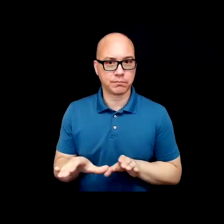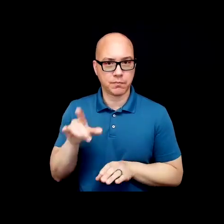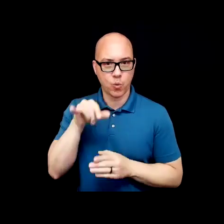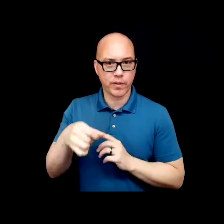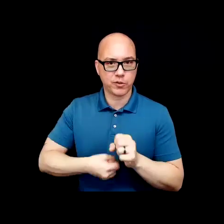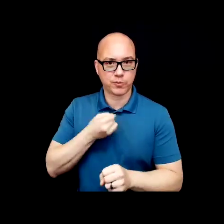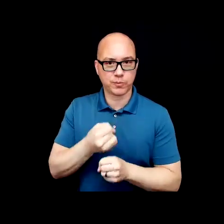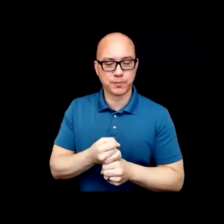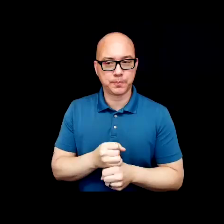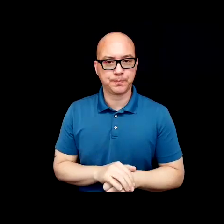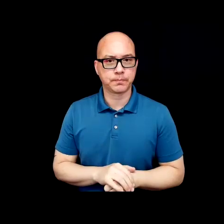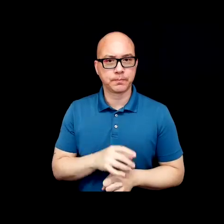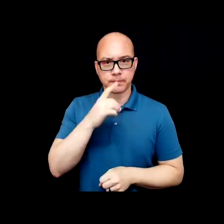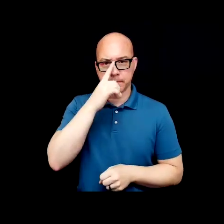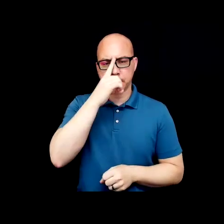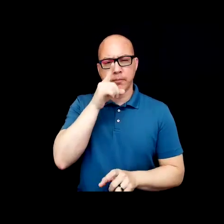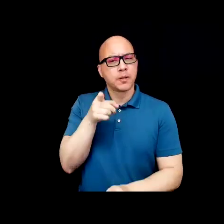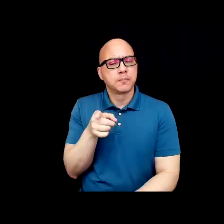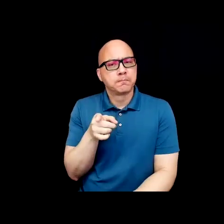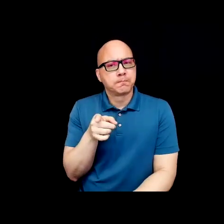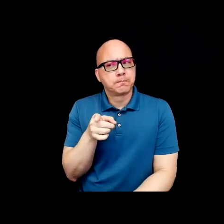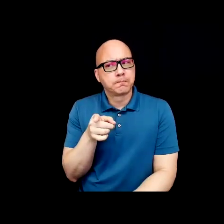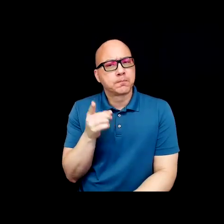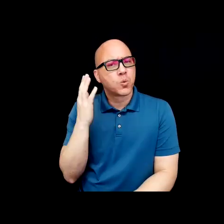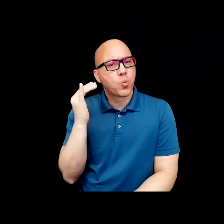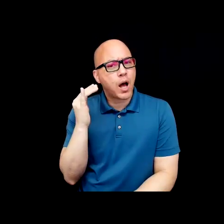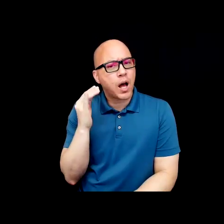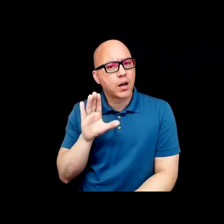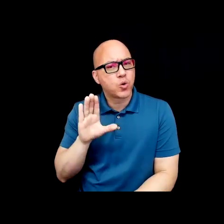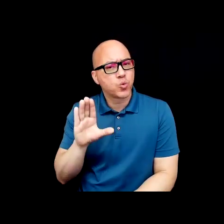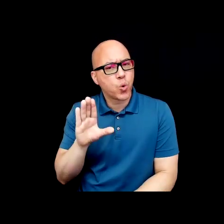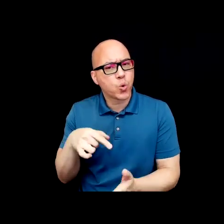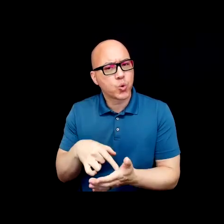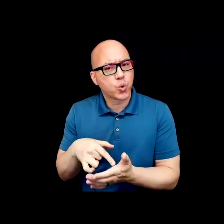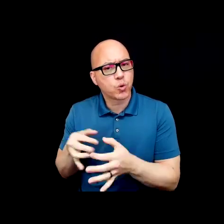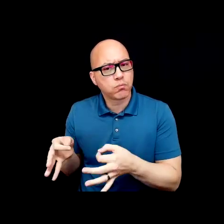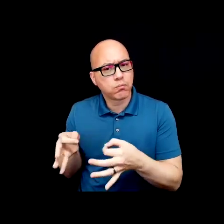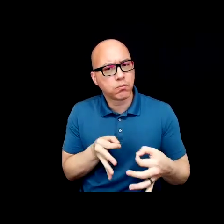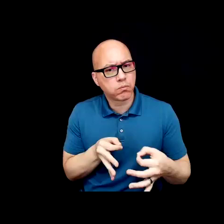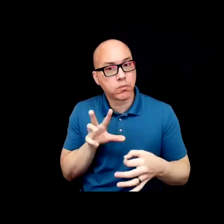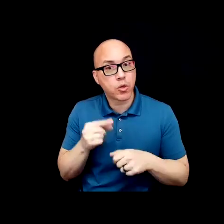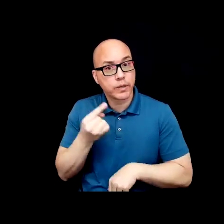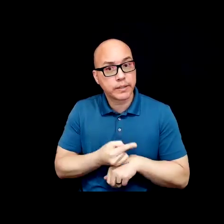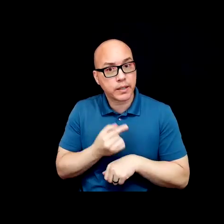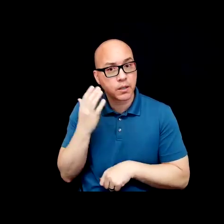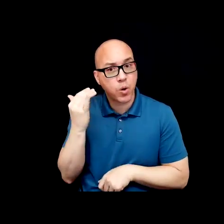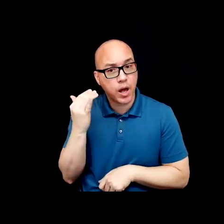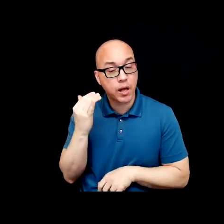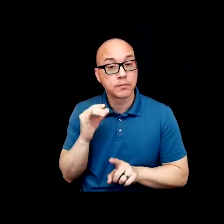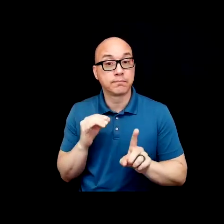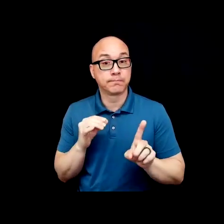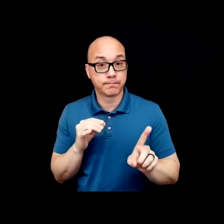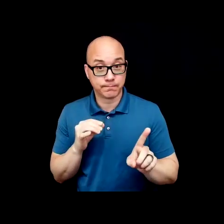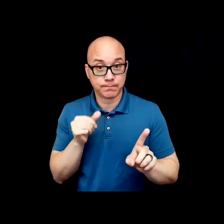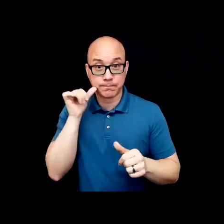year. Now, why is it that your deadline is 30 days before? Well, as we've also talked